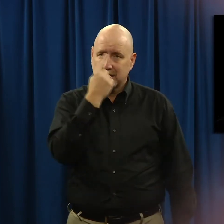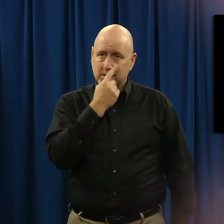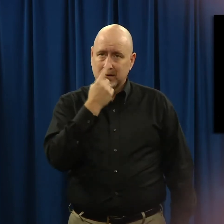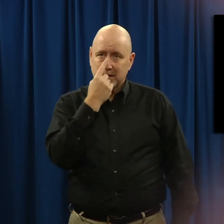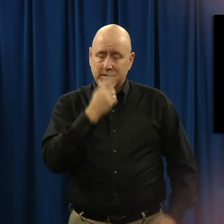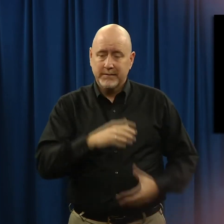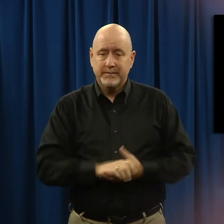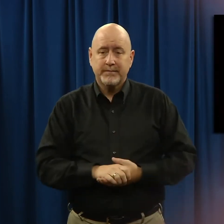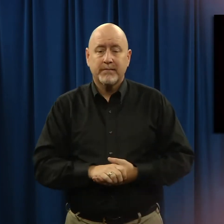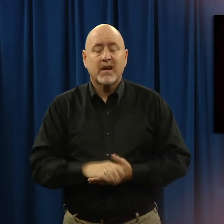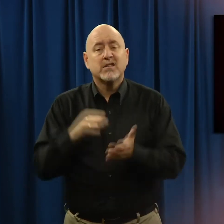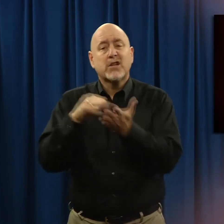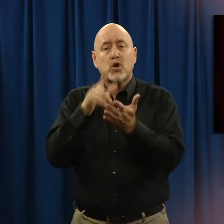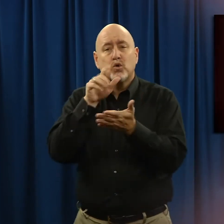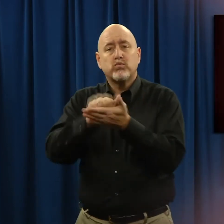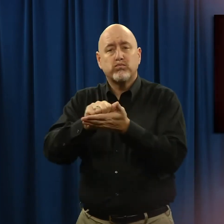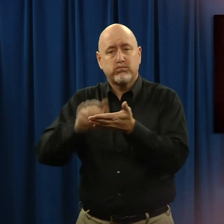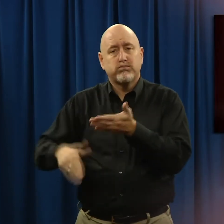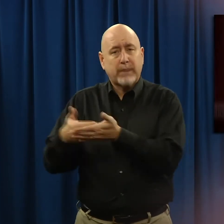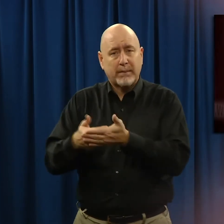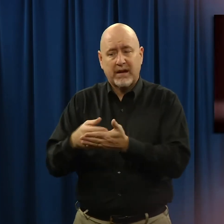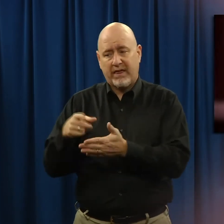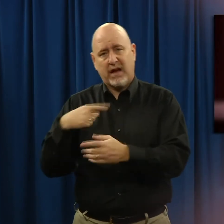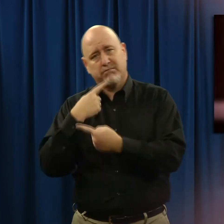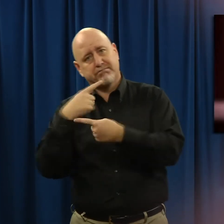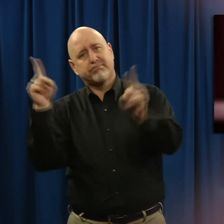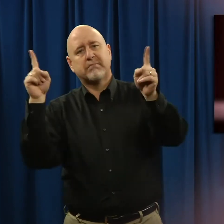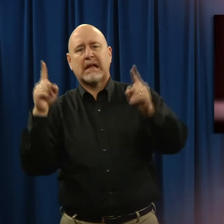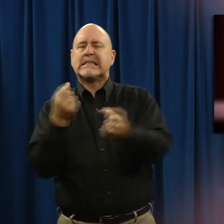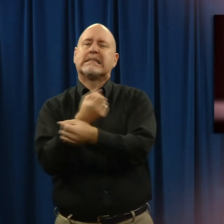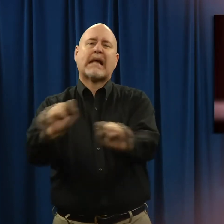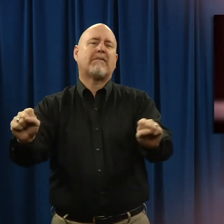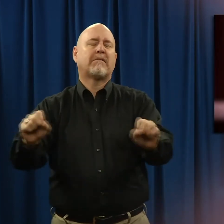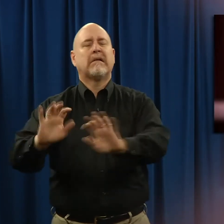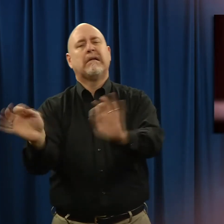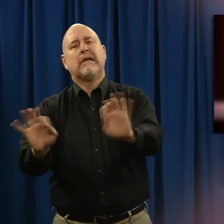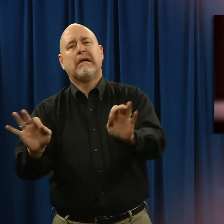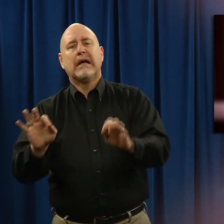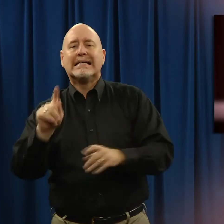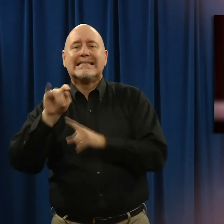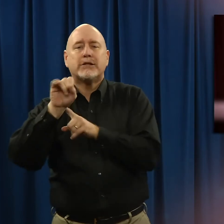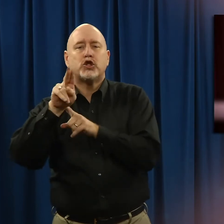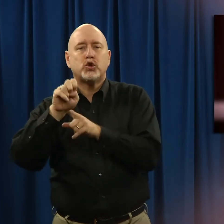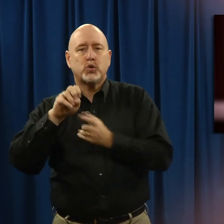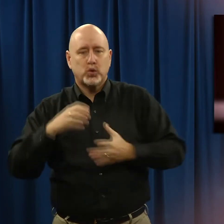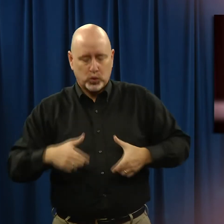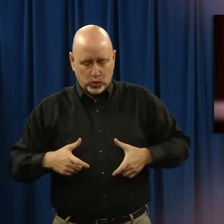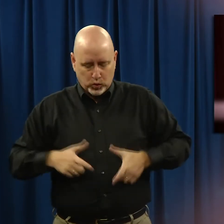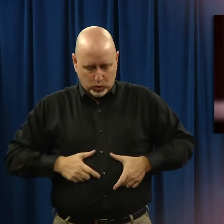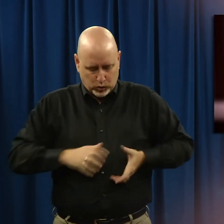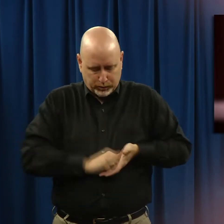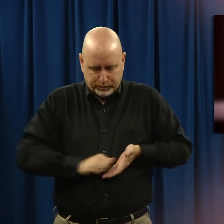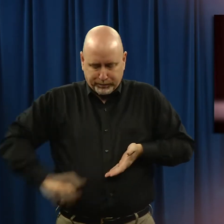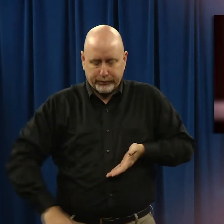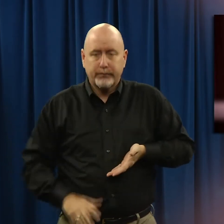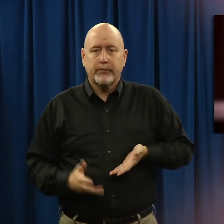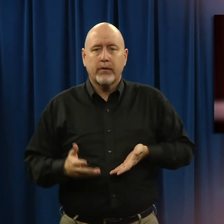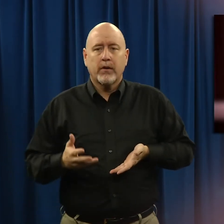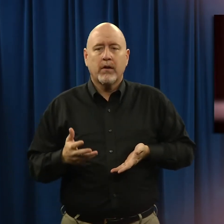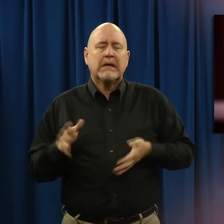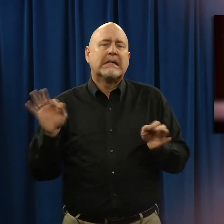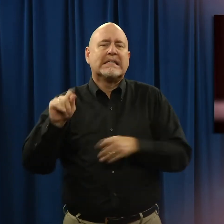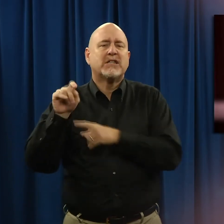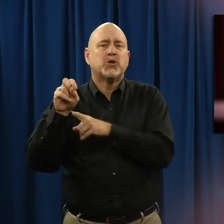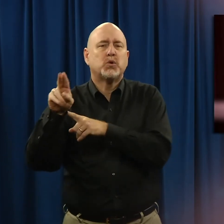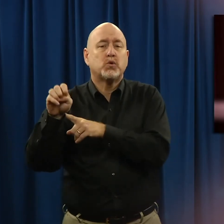Abortionists will have you to believe that this procedure is a safe, easy measure for the purpose of removing tissue from the womb. Such descriptions are